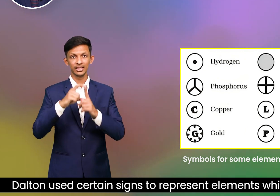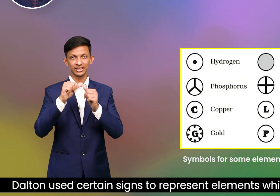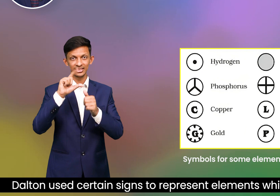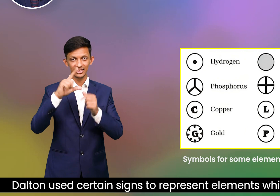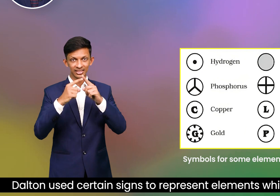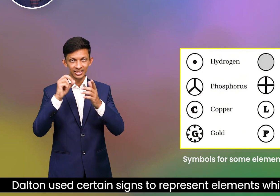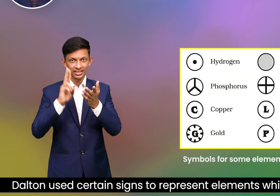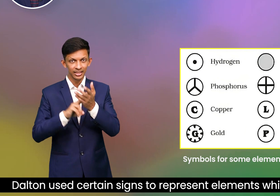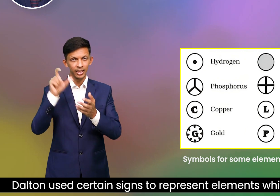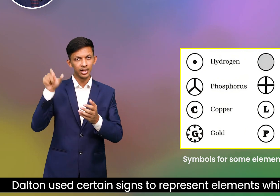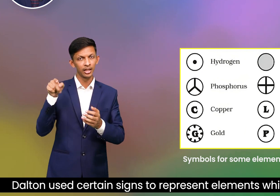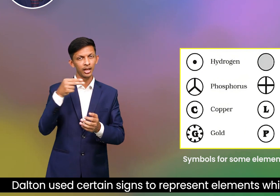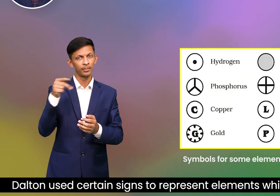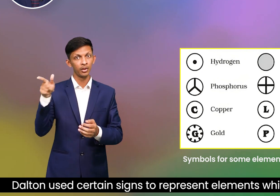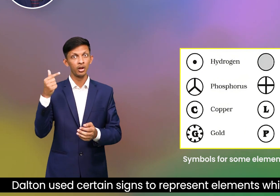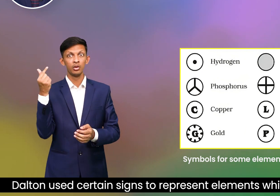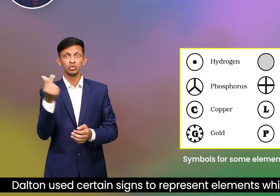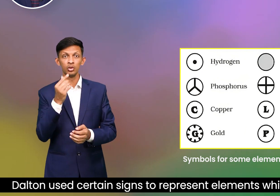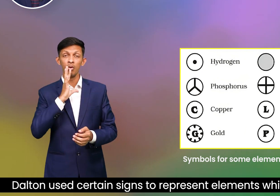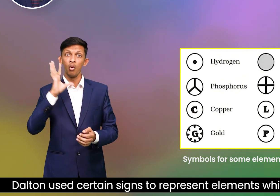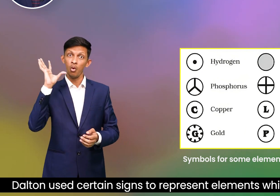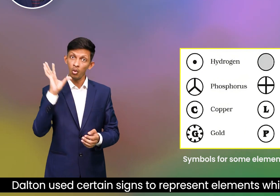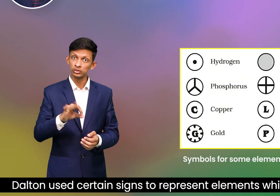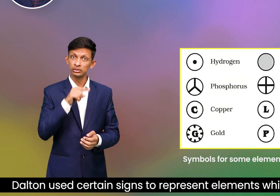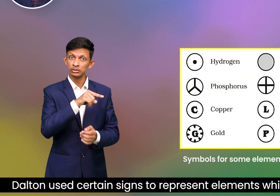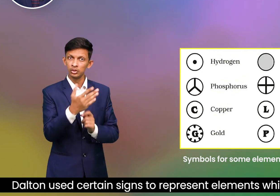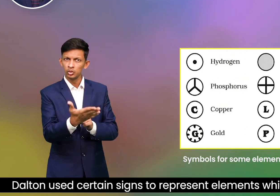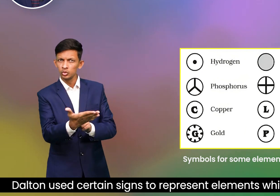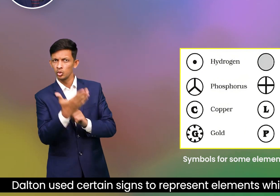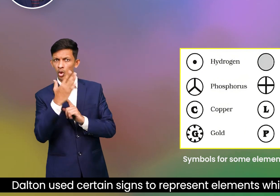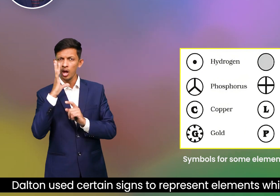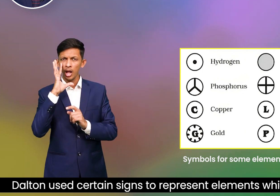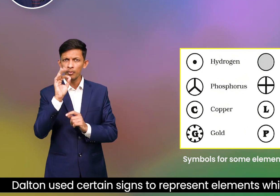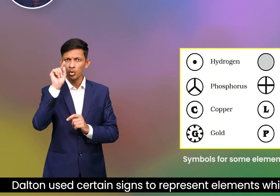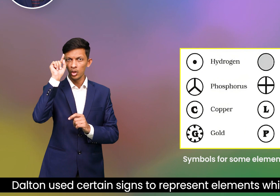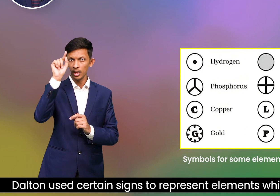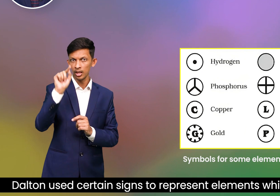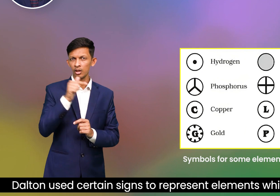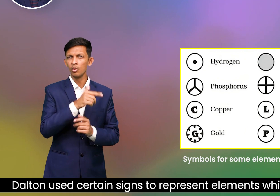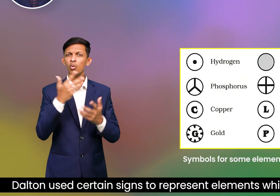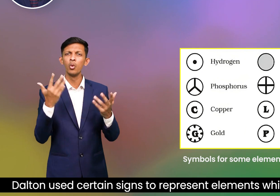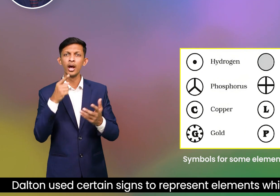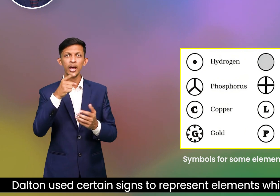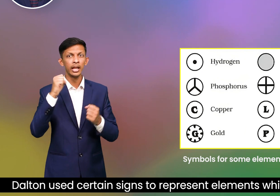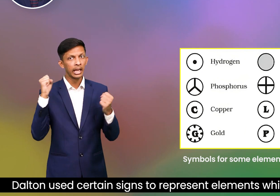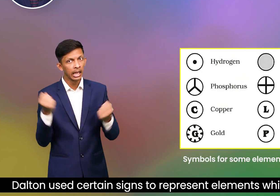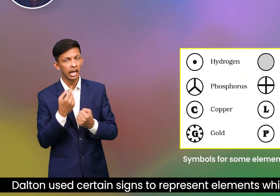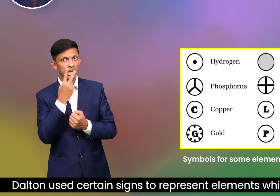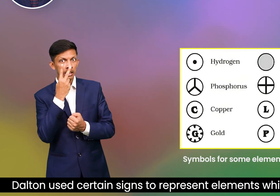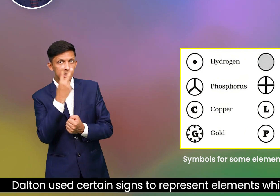Dalton used certain signs to represent elements which you can see on the screen.